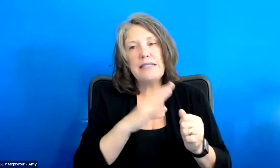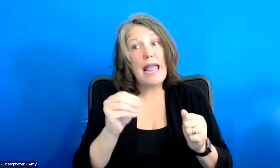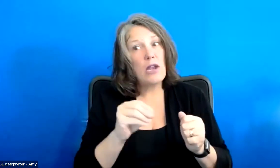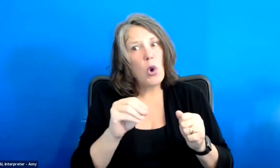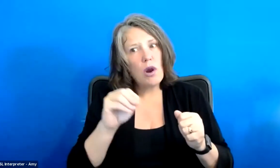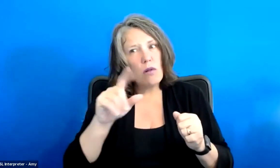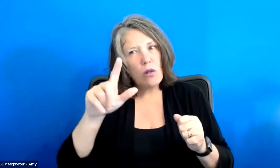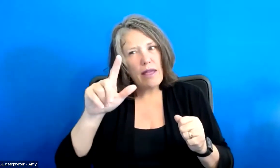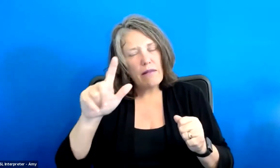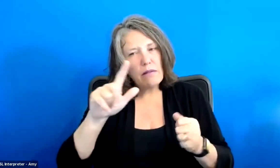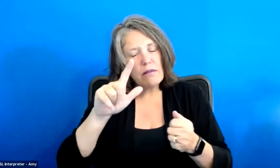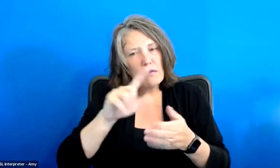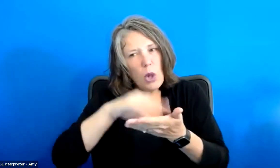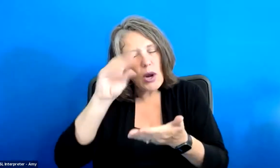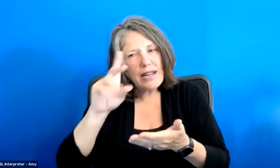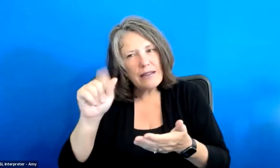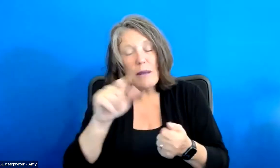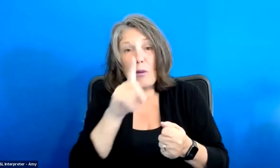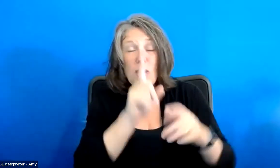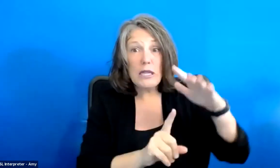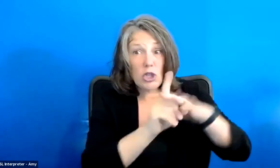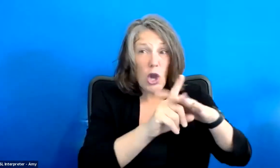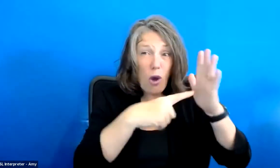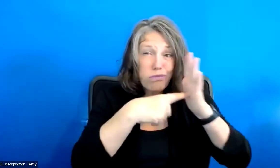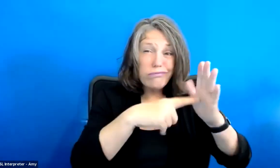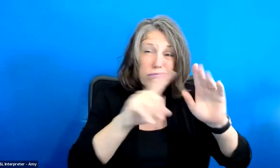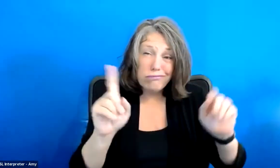up in mathematics.